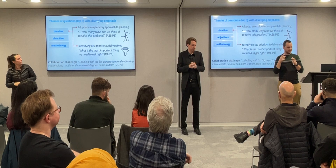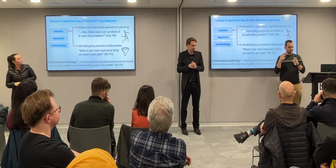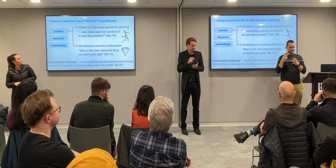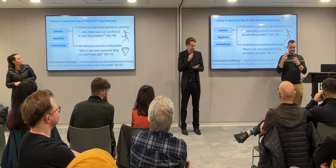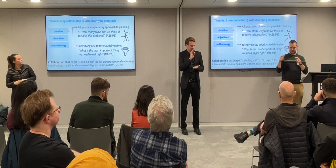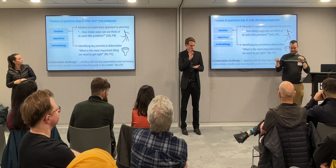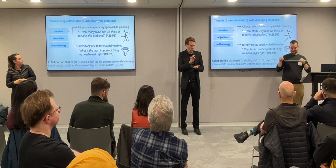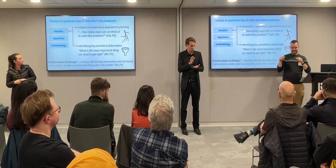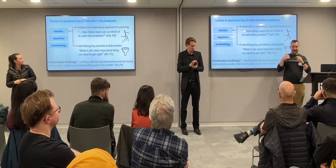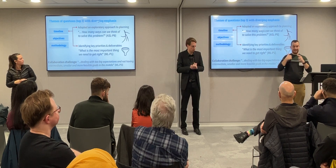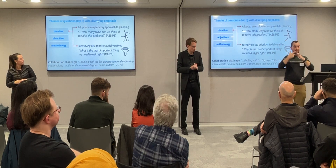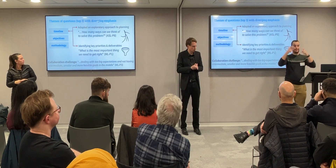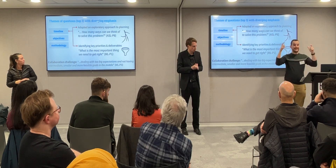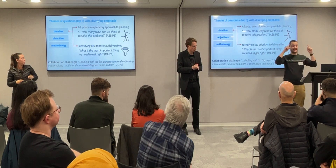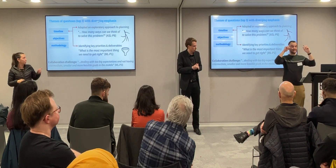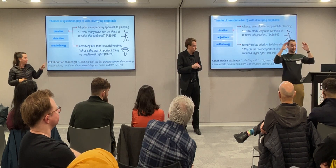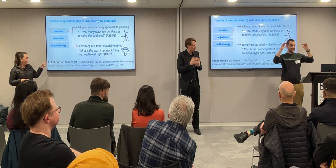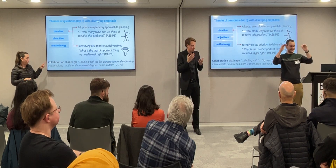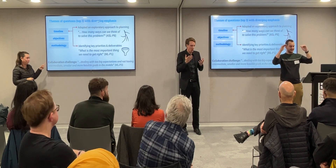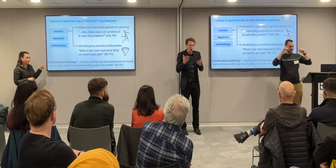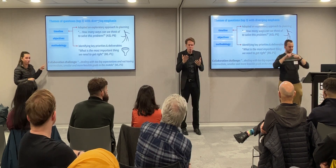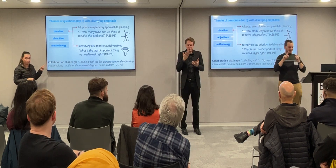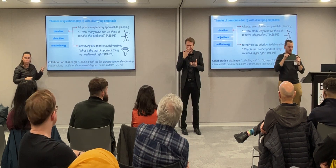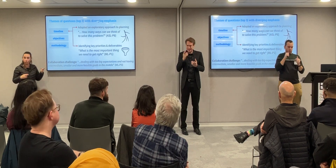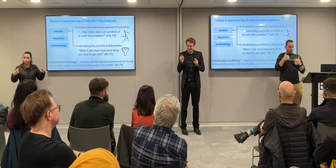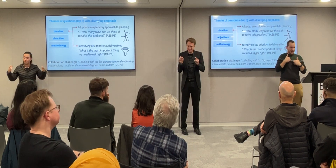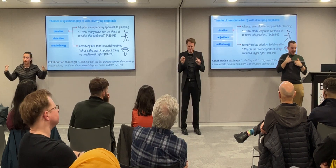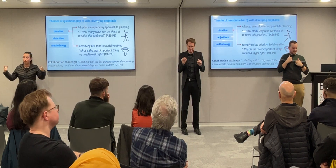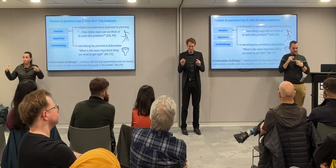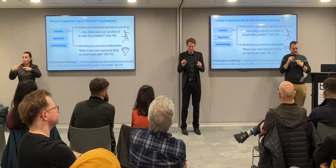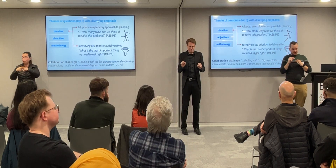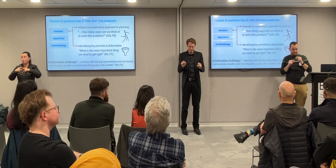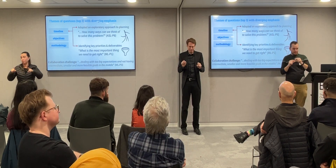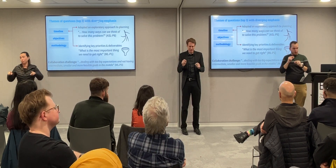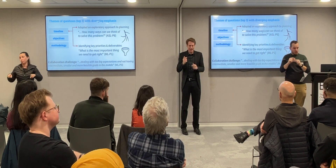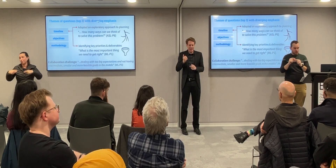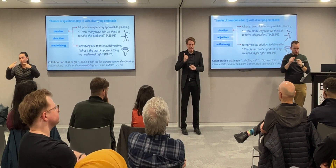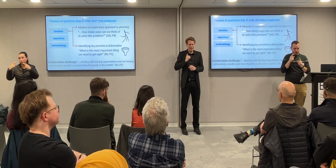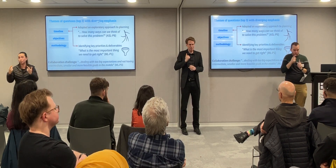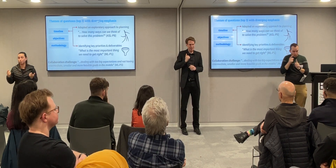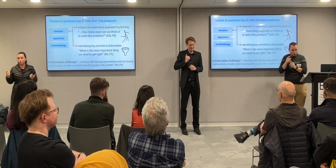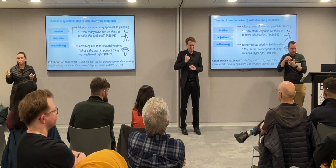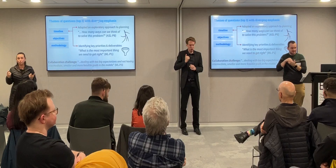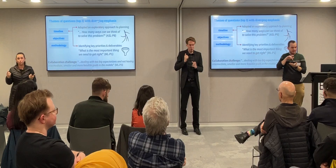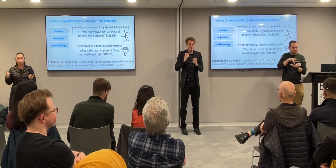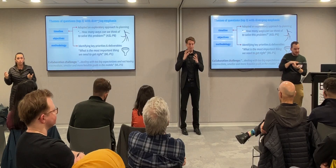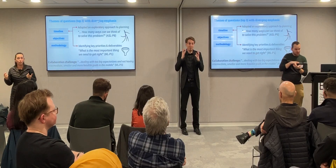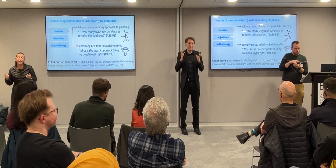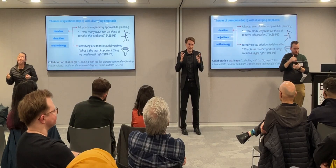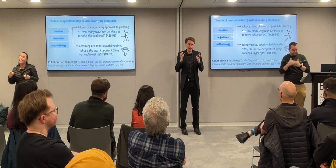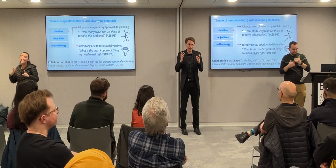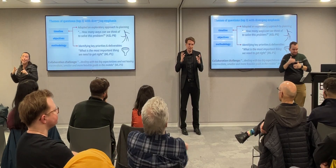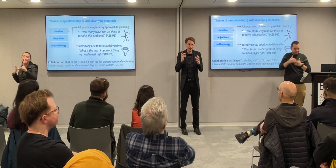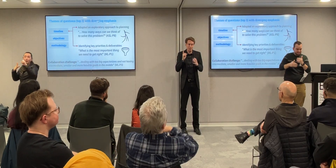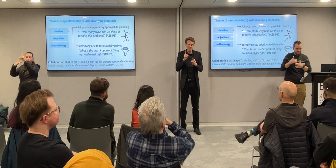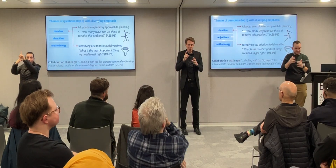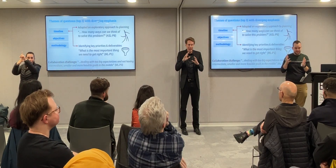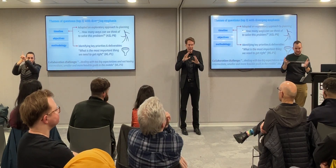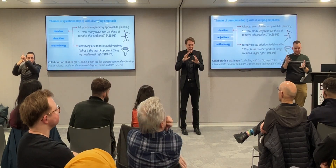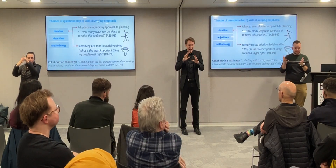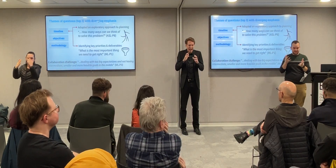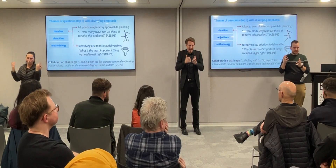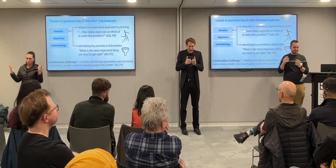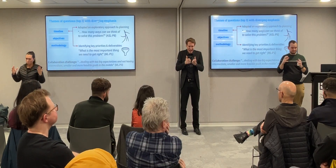So we obviously have a collaboration challenge. If we have really big expectations, but we don't have iterative ways